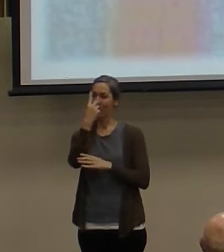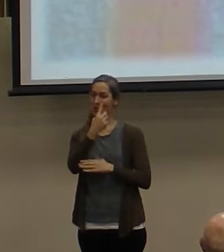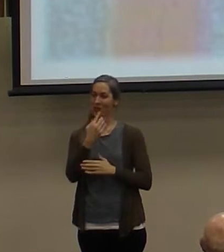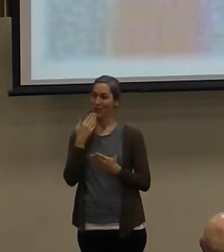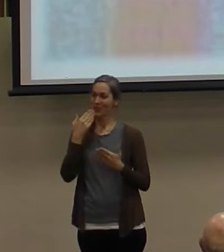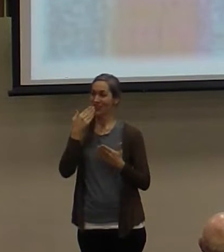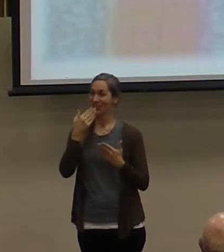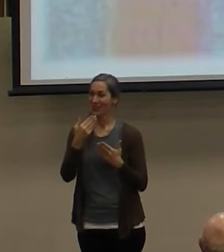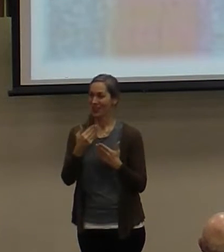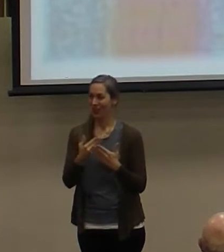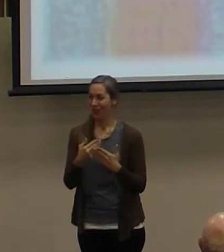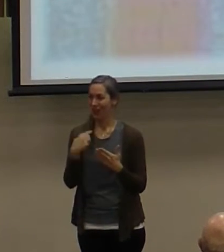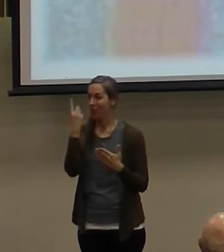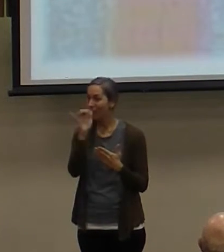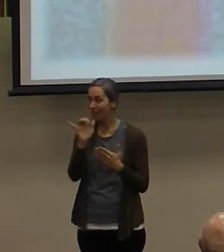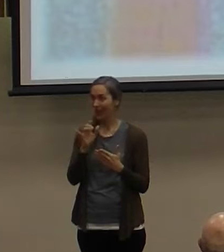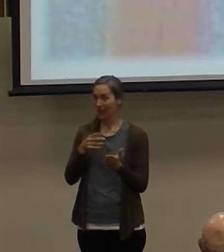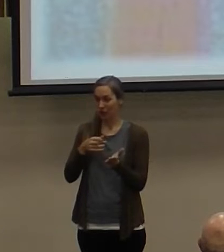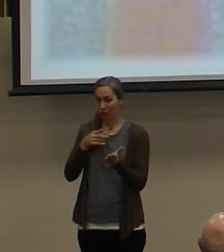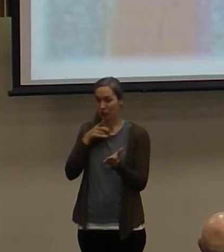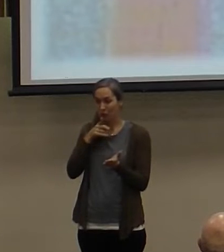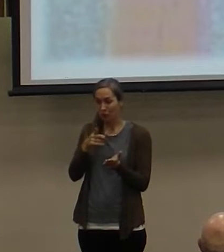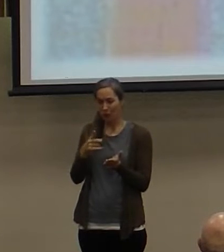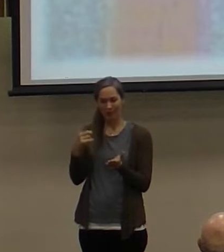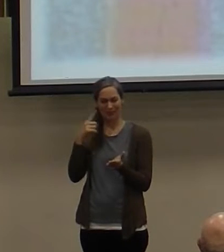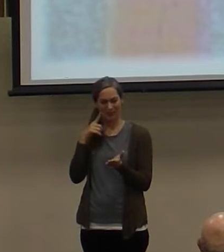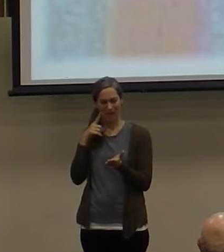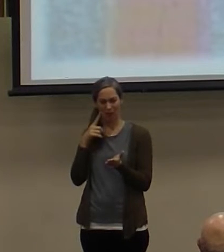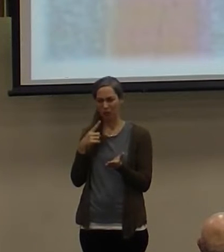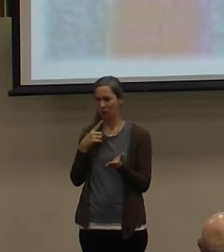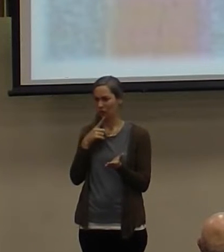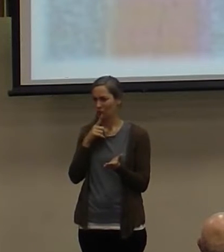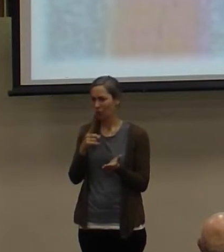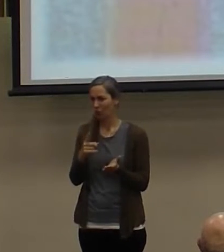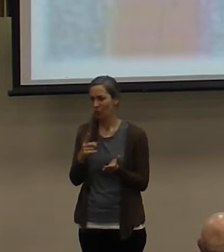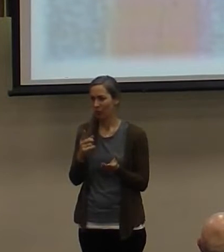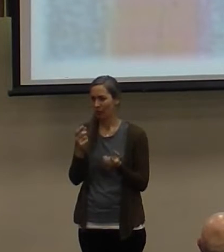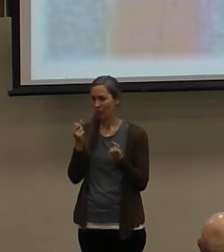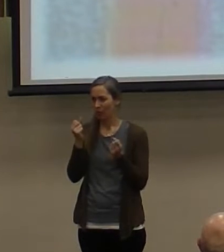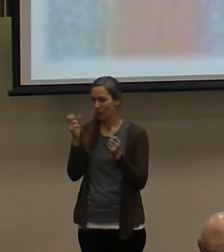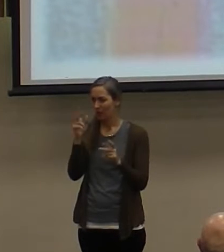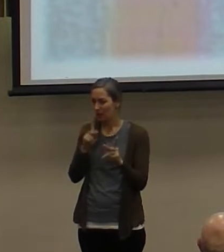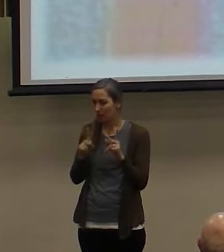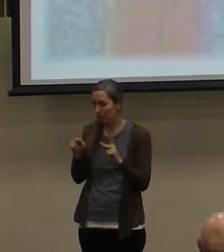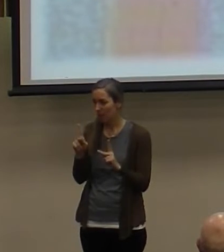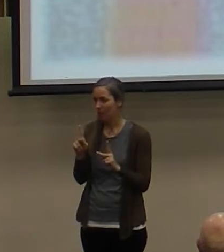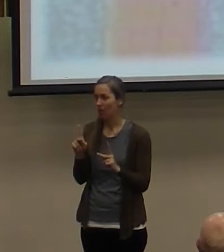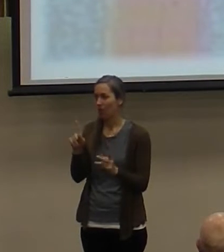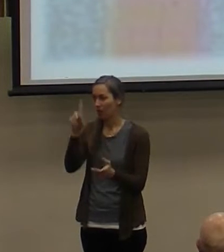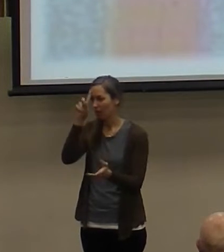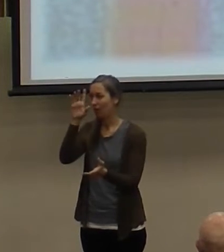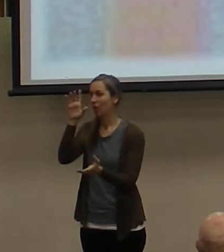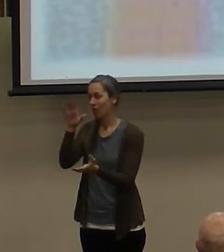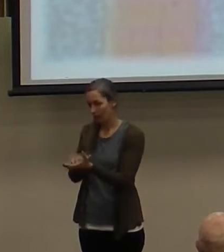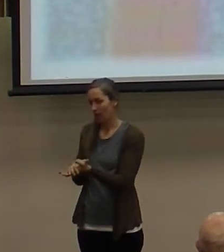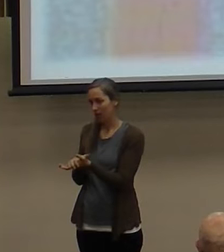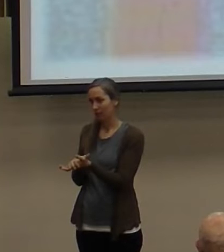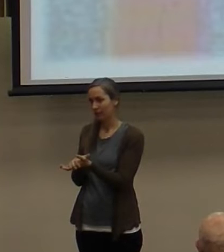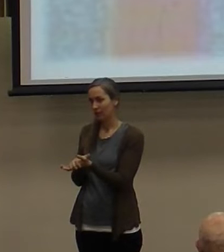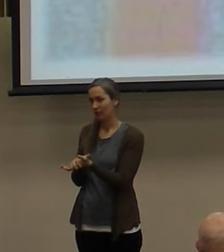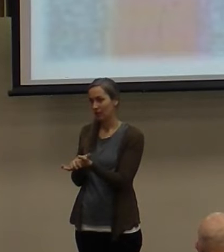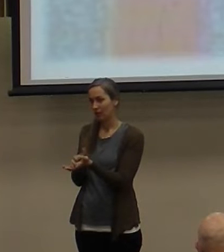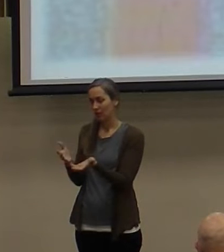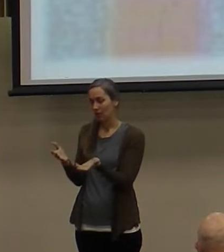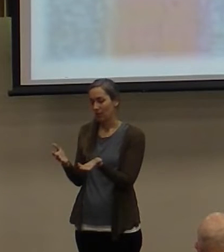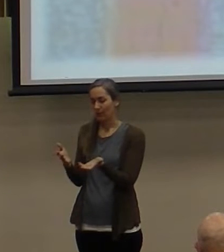look like it really is true, and it sounds true, and many people buy into those untruths. Well, this morning we